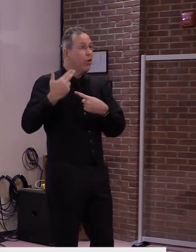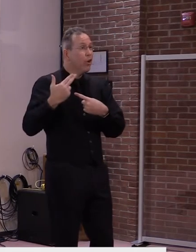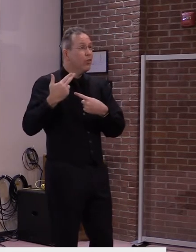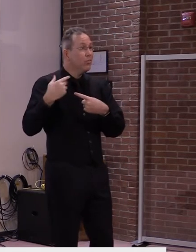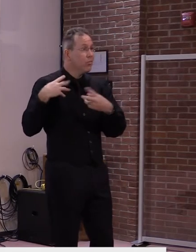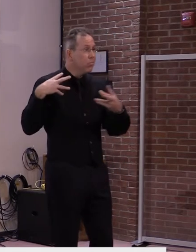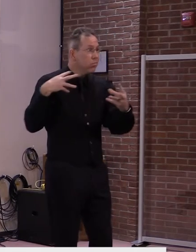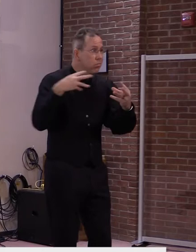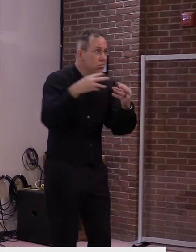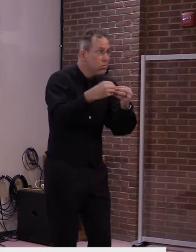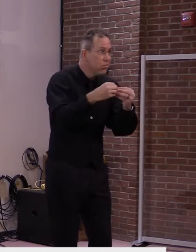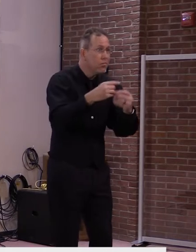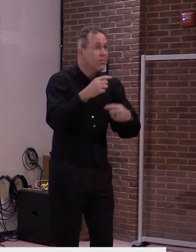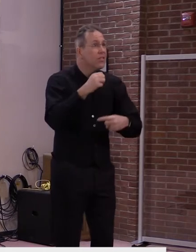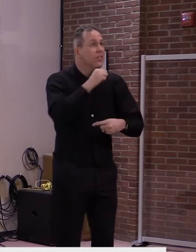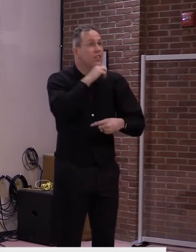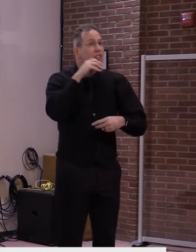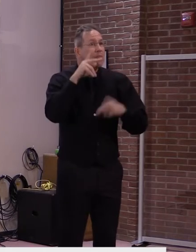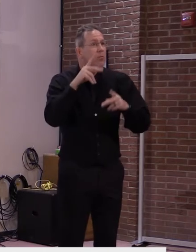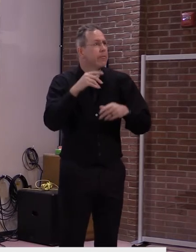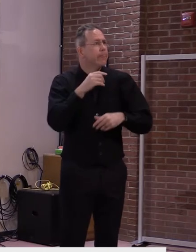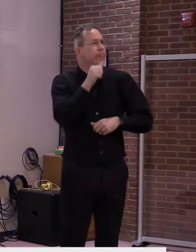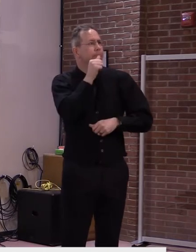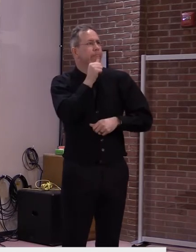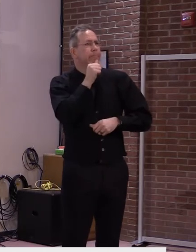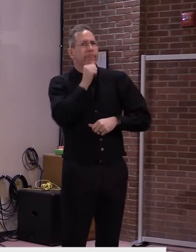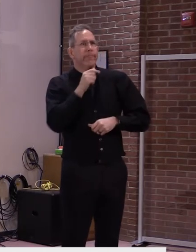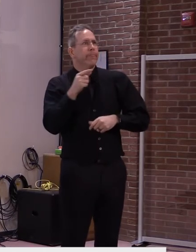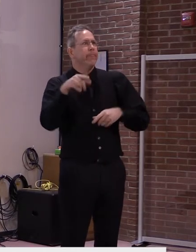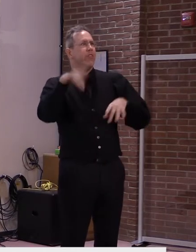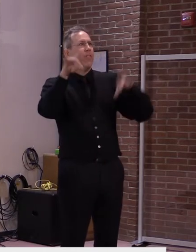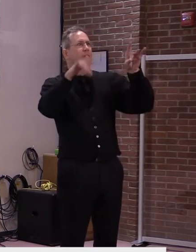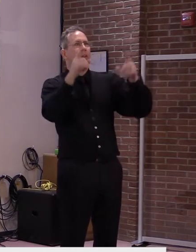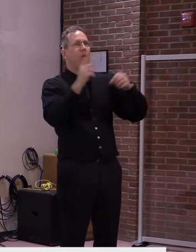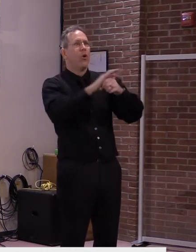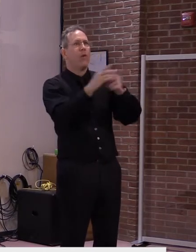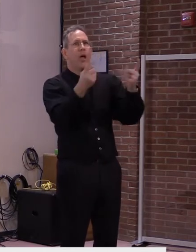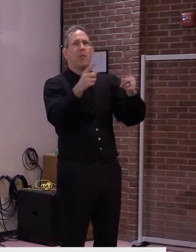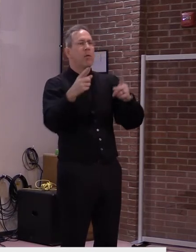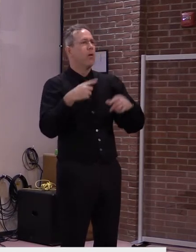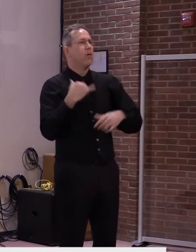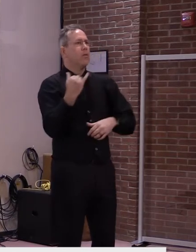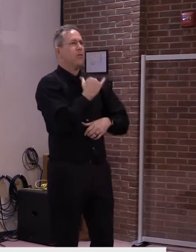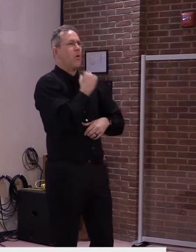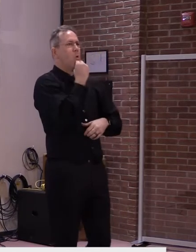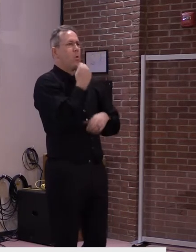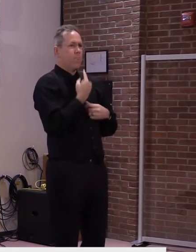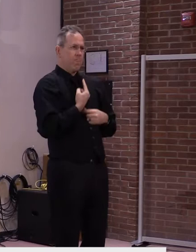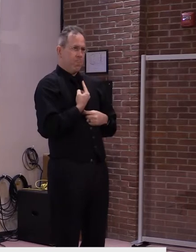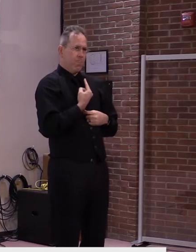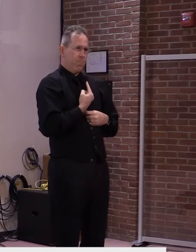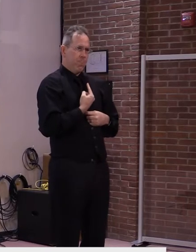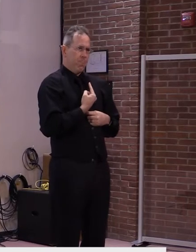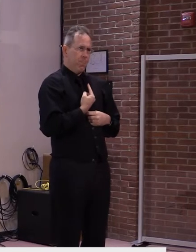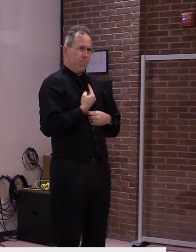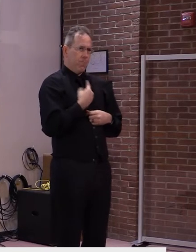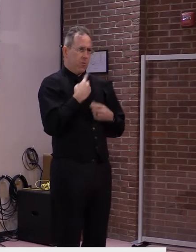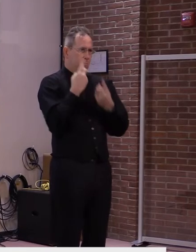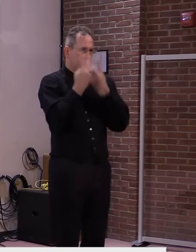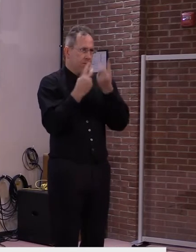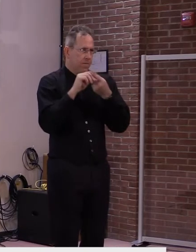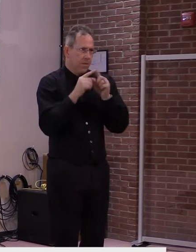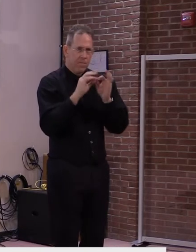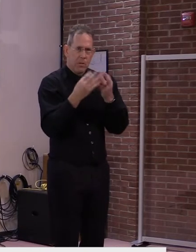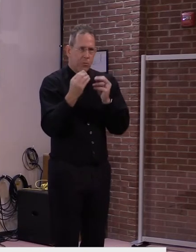hit during this pandemic in terms of isolation. If we can reduce the number of people who have severe